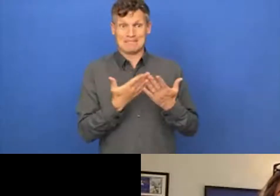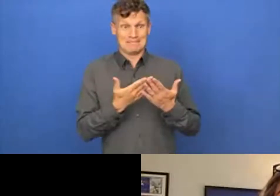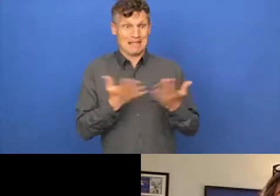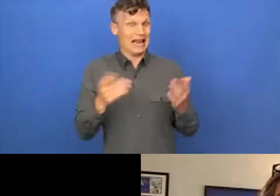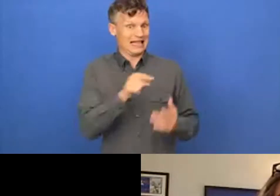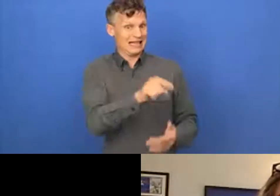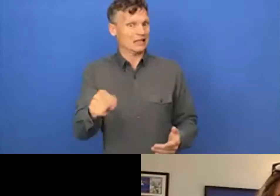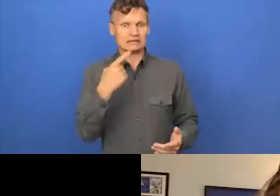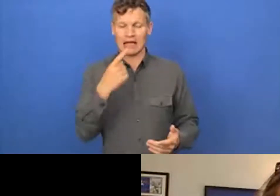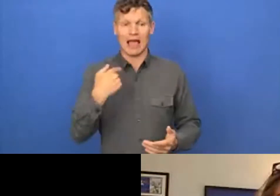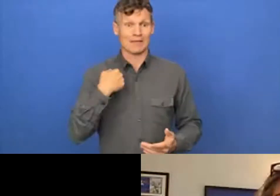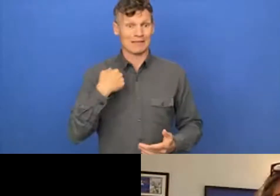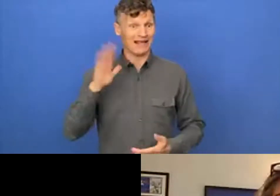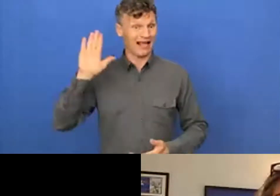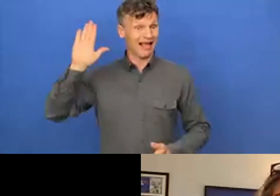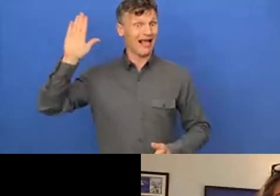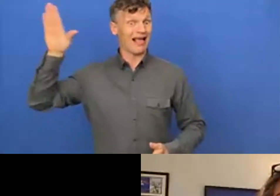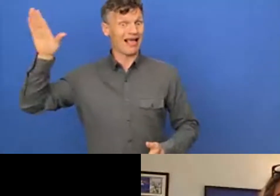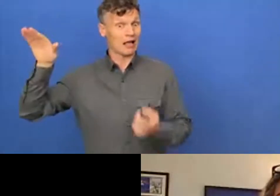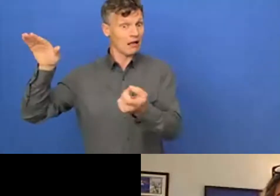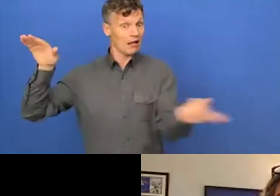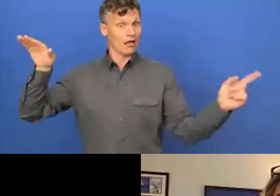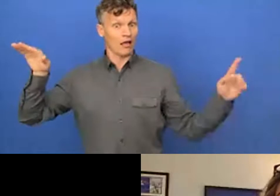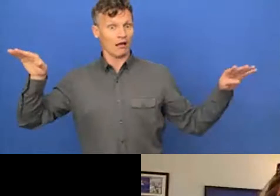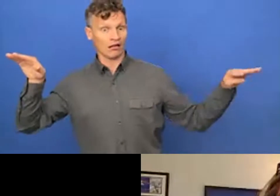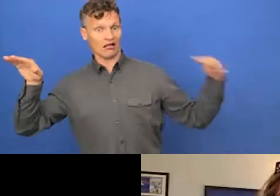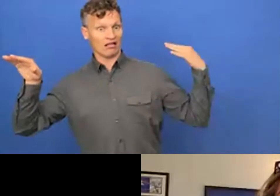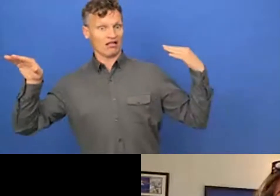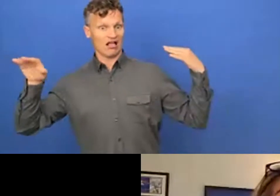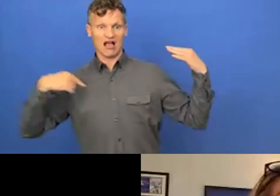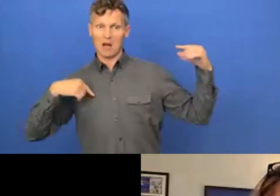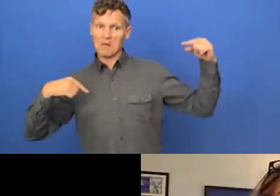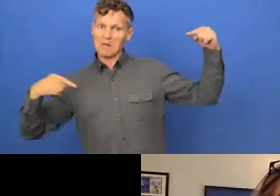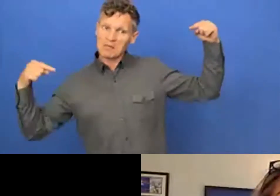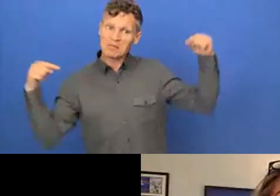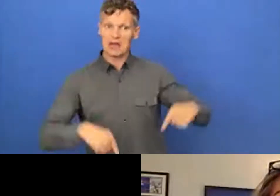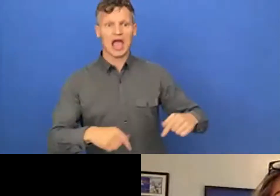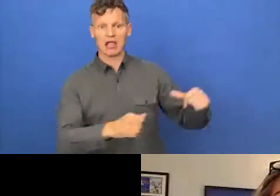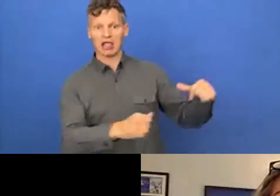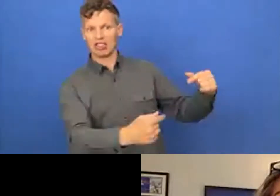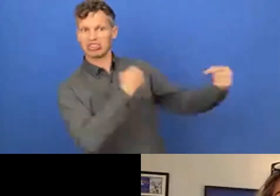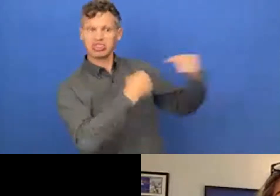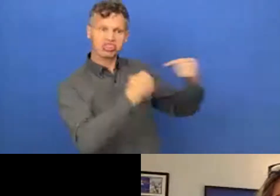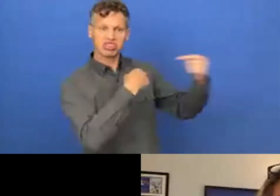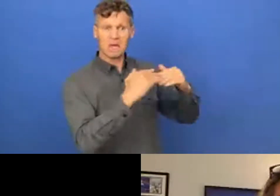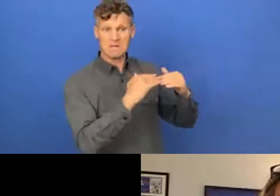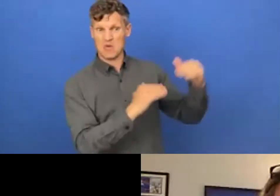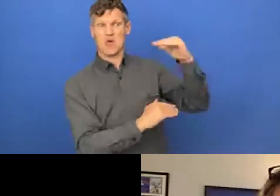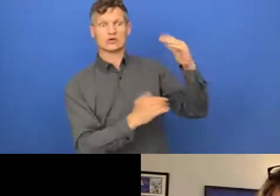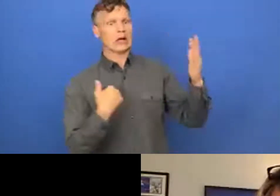they didn't get any resolution, and it just created bigger problems, so they wouldn't talk about it. And